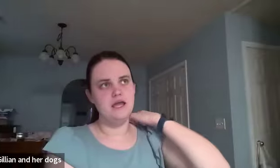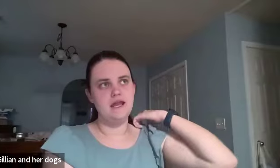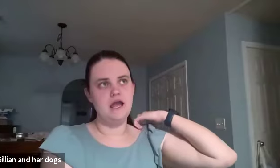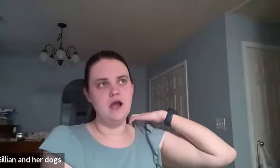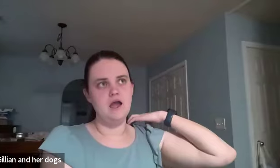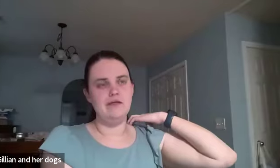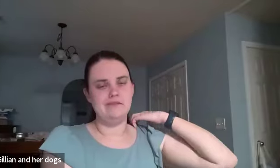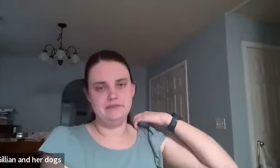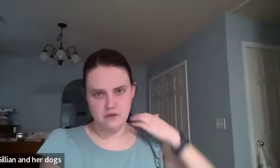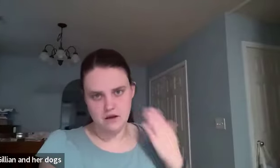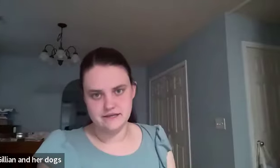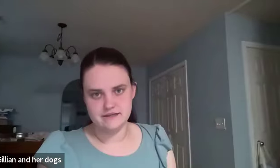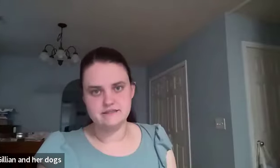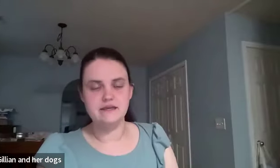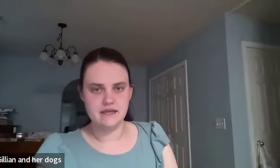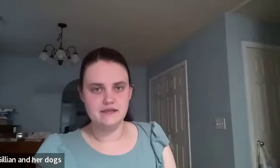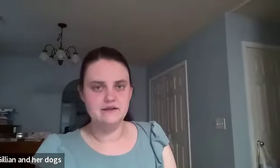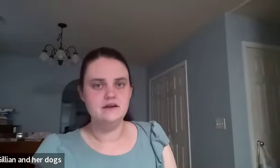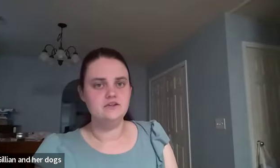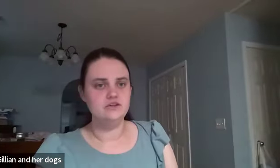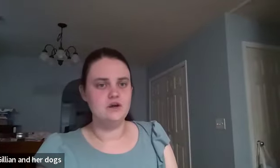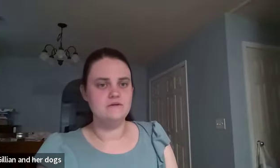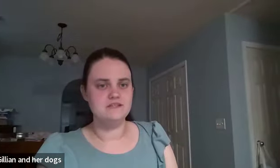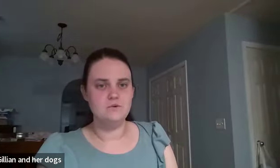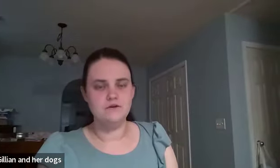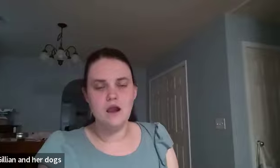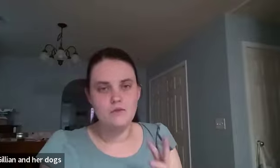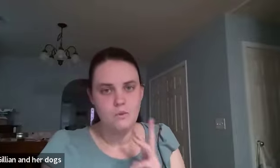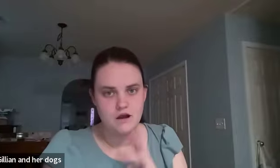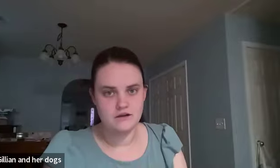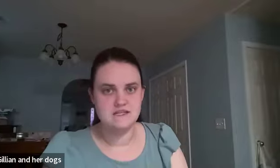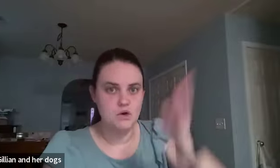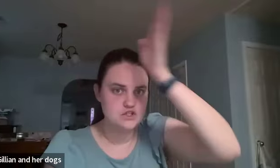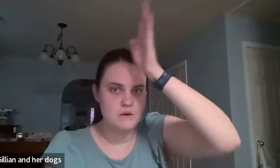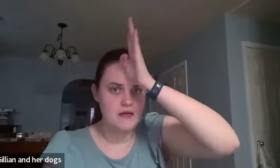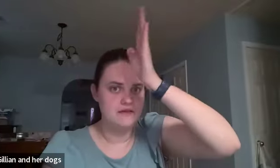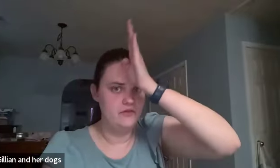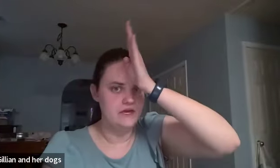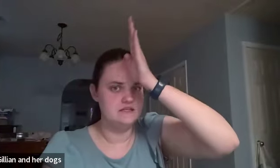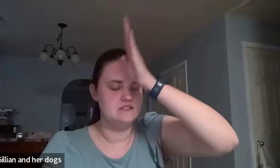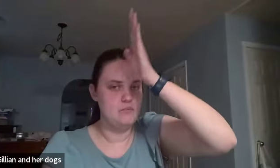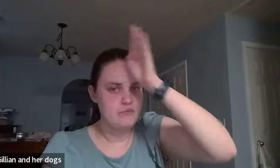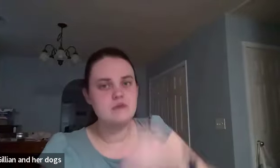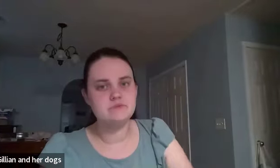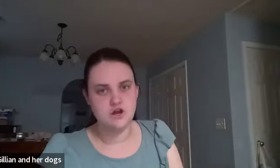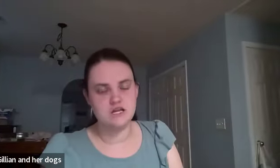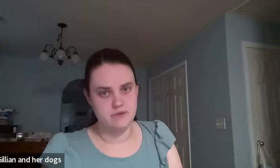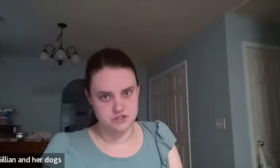but context again, if you're out in the water and someone's going like this, they're probably talking about a